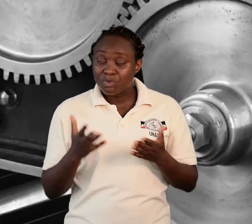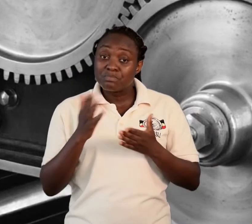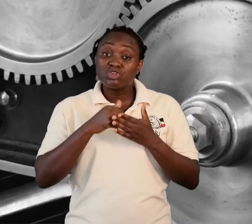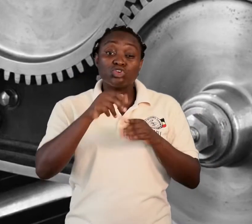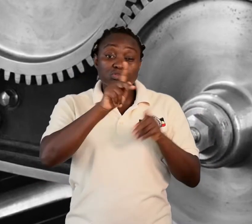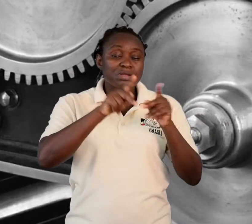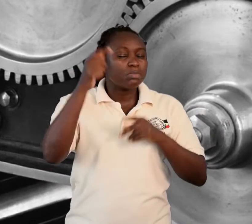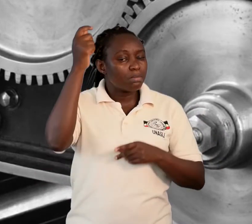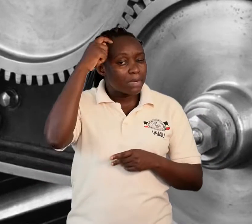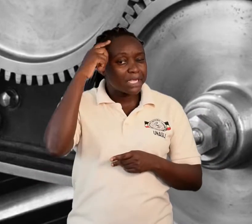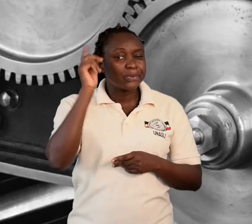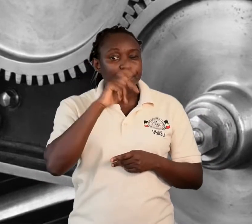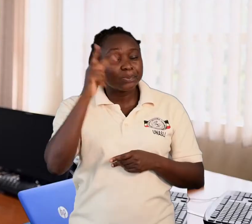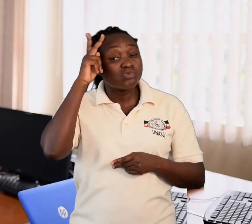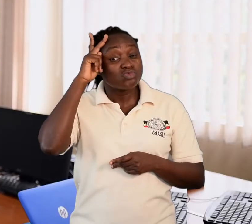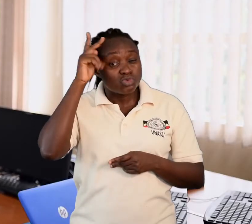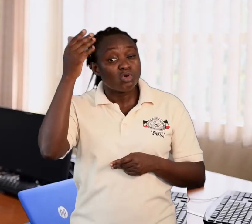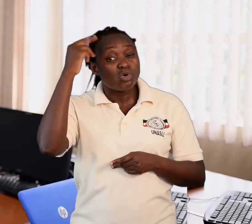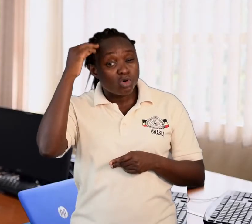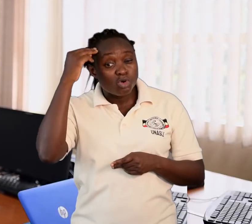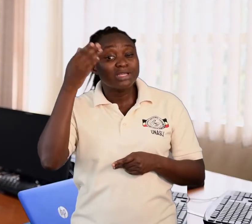physics.